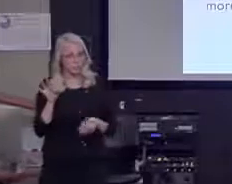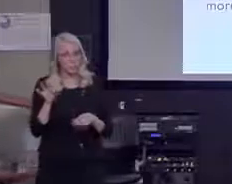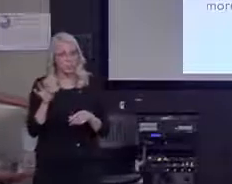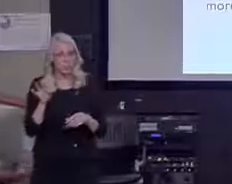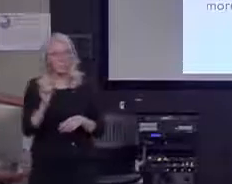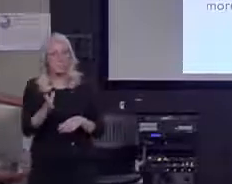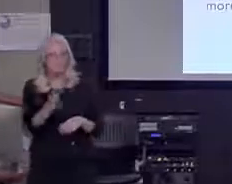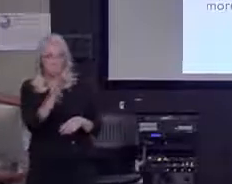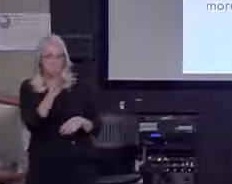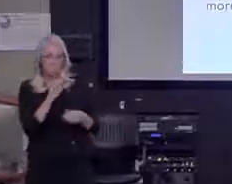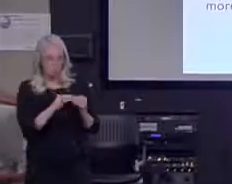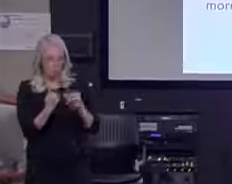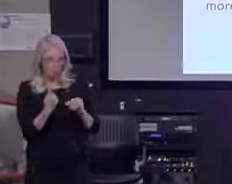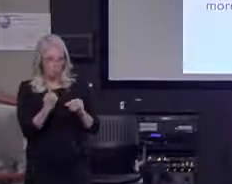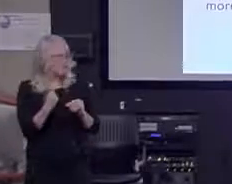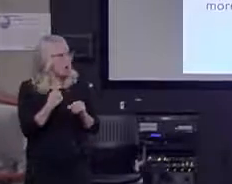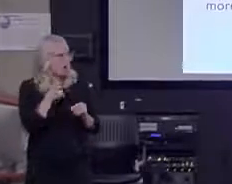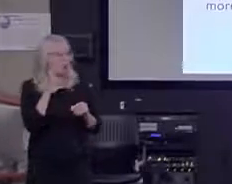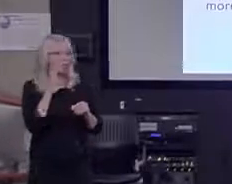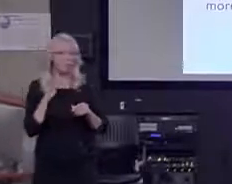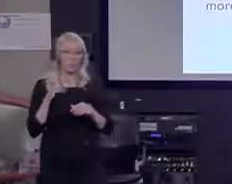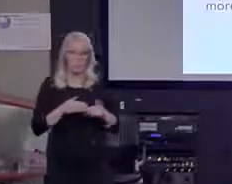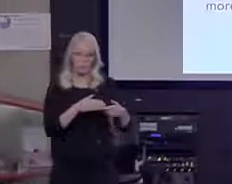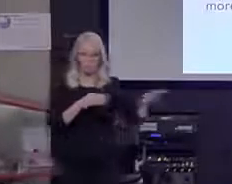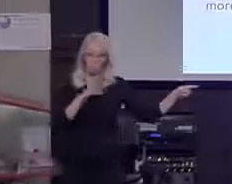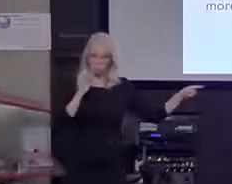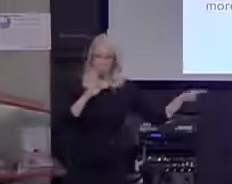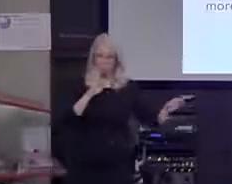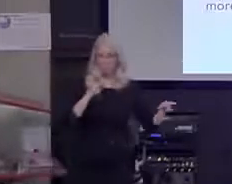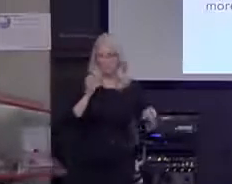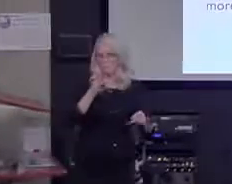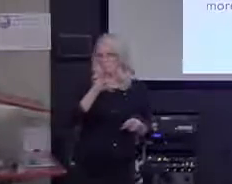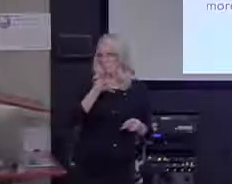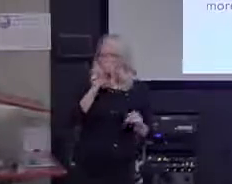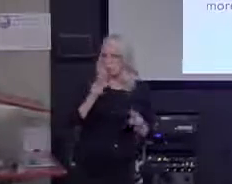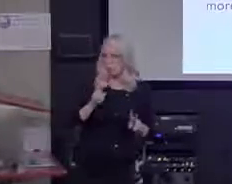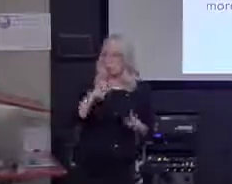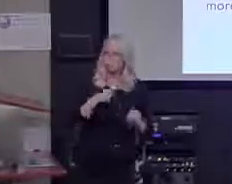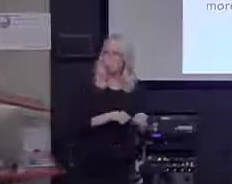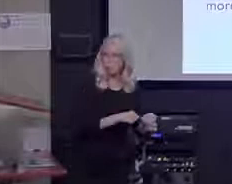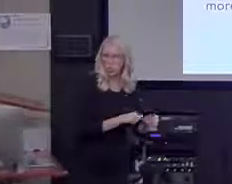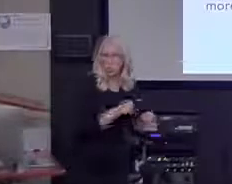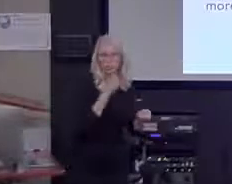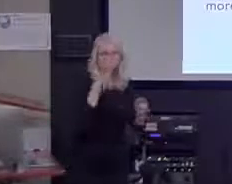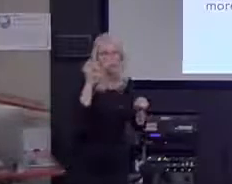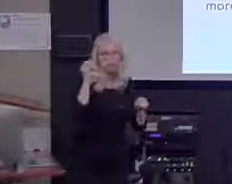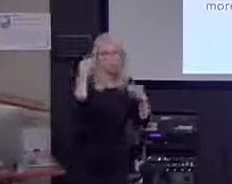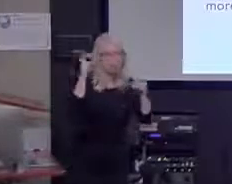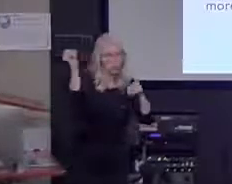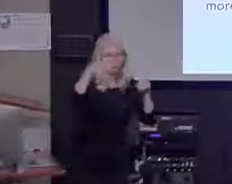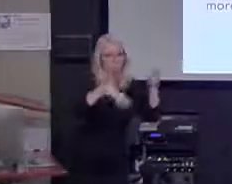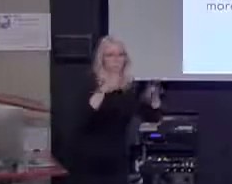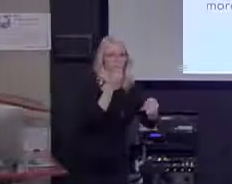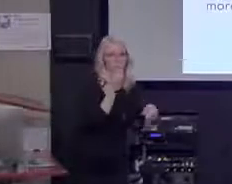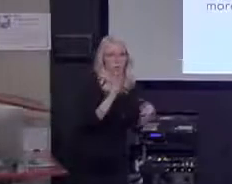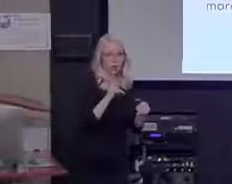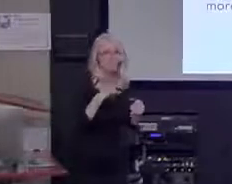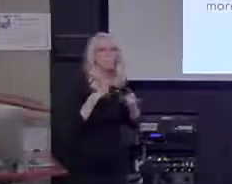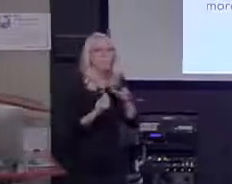1. I'll be the baby. Roberta will be the mom. Pushing the cart. Looking at an eggplant.